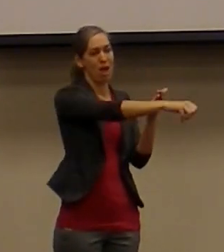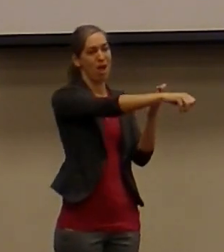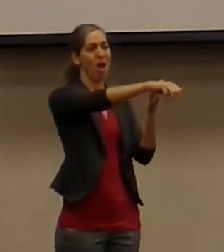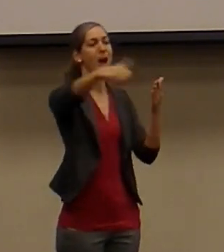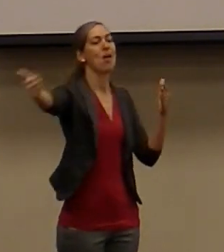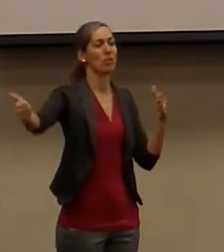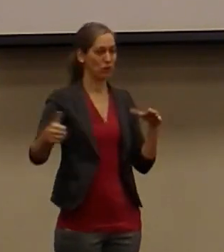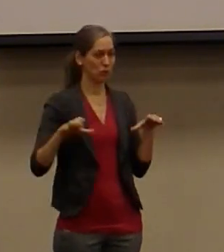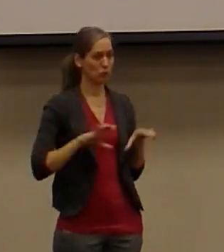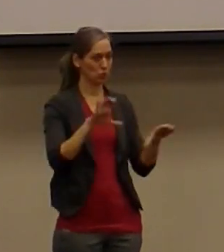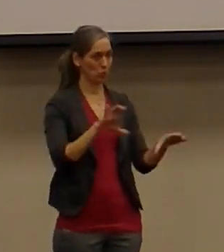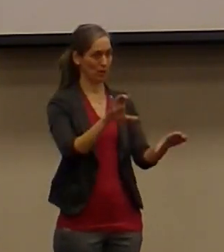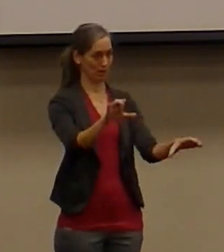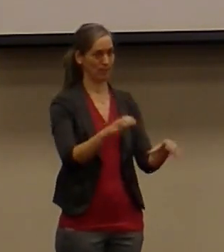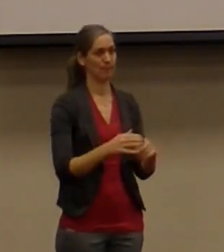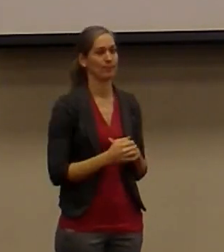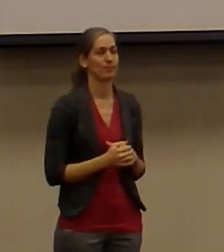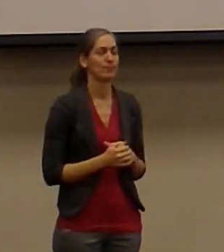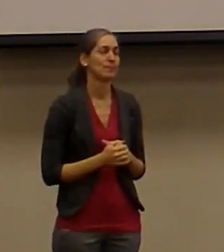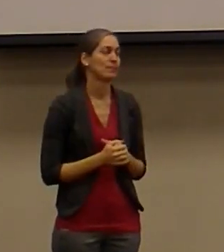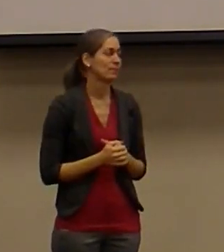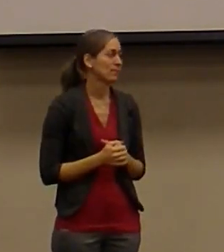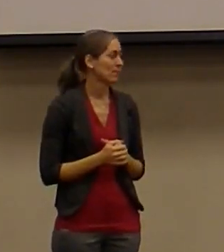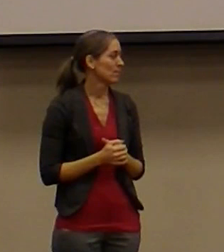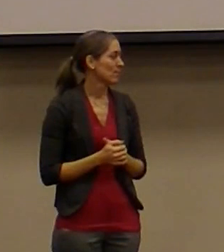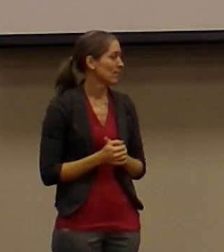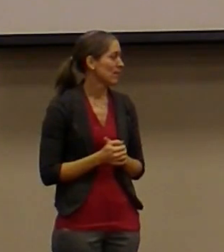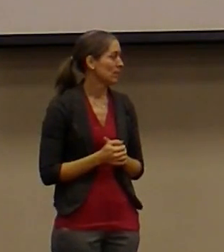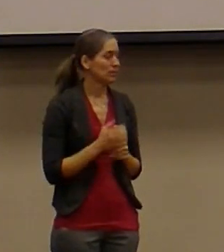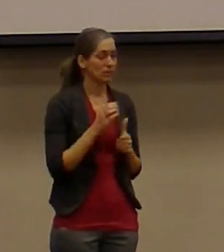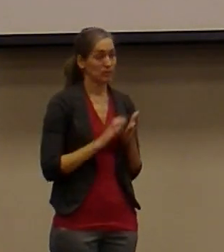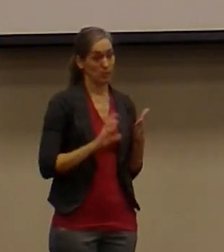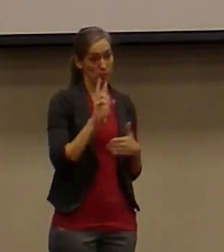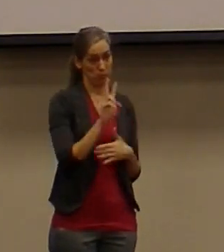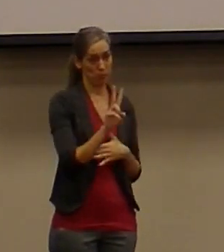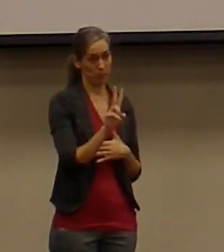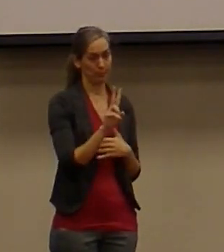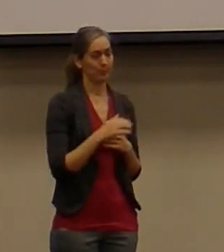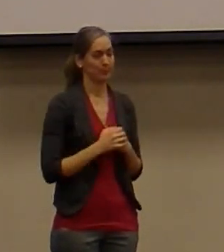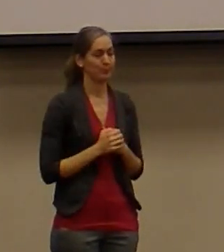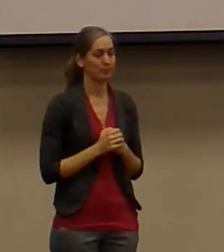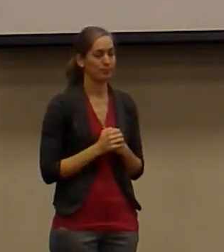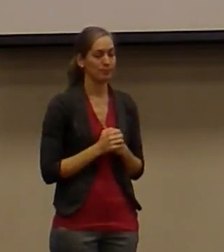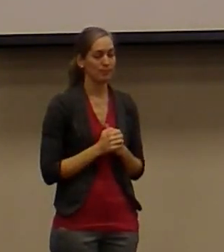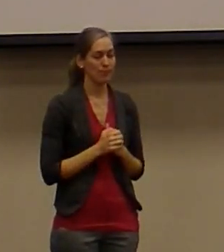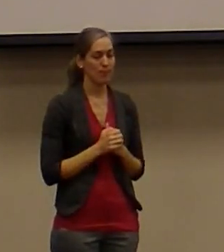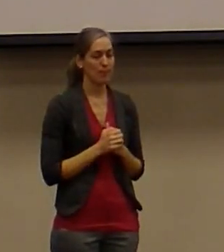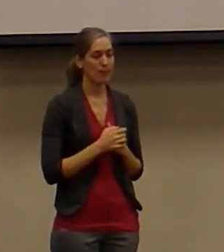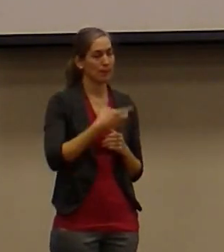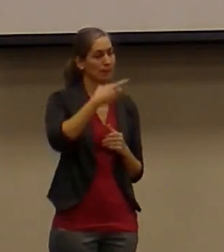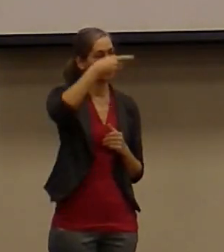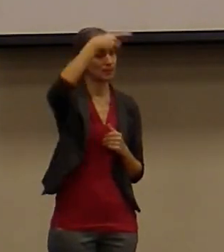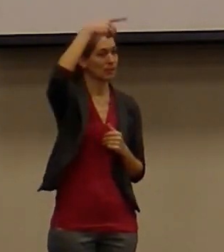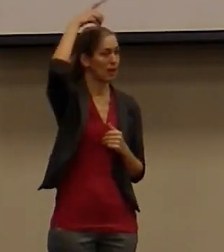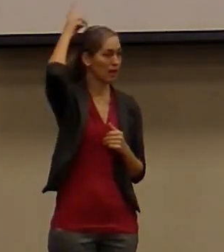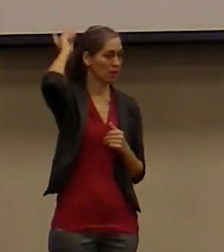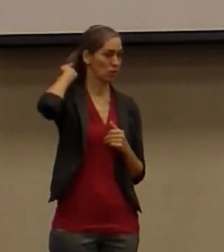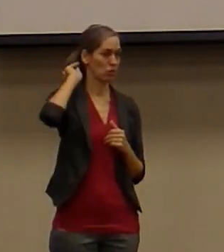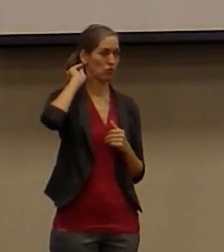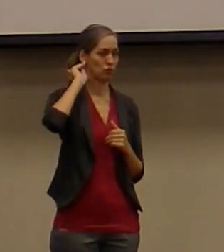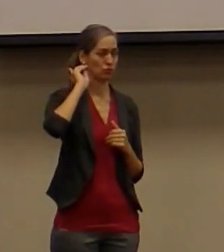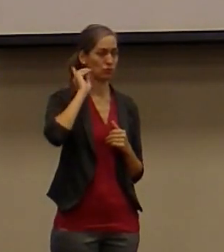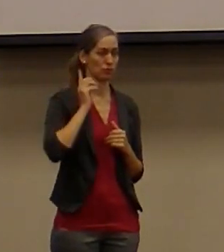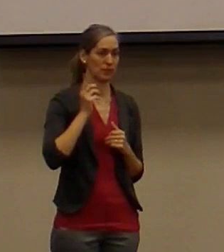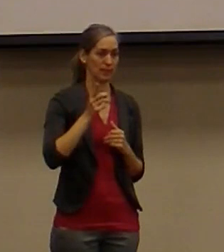culture, and society were doing. In chapter 2, as Daniel has been elevated